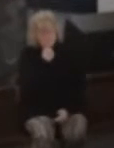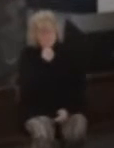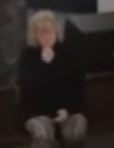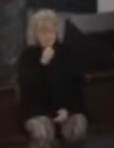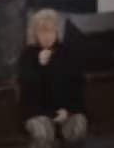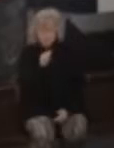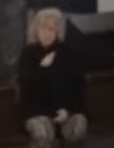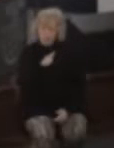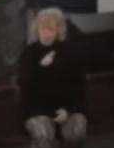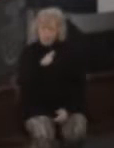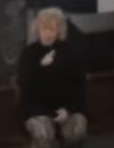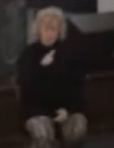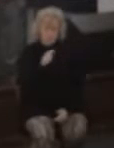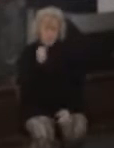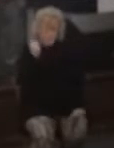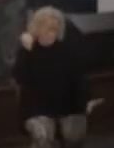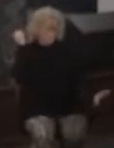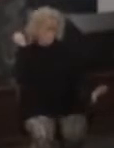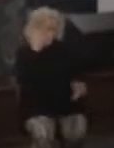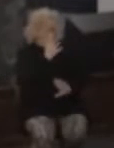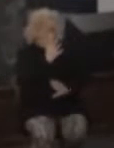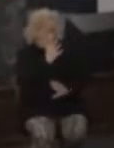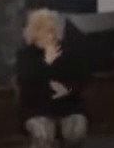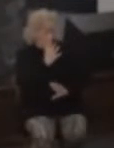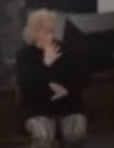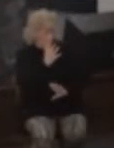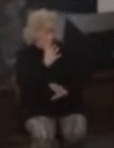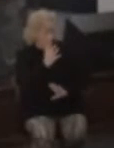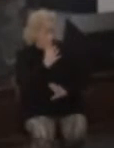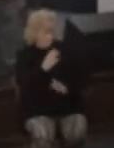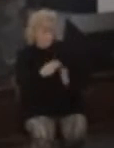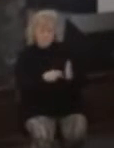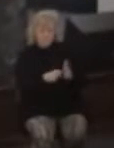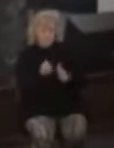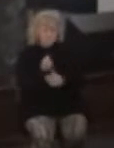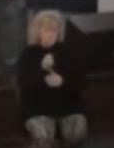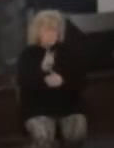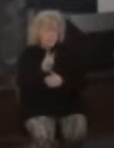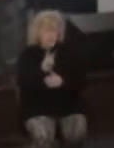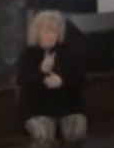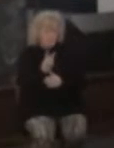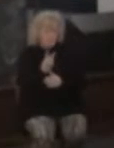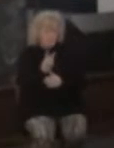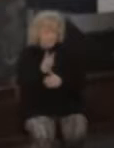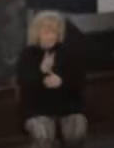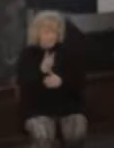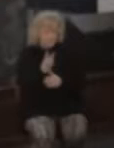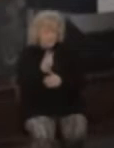Saul is the one throwing the spears, but verse 12 says Saul was afraid of David.